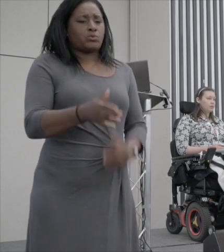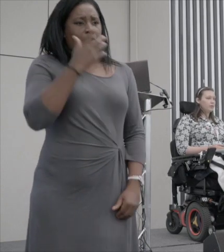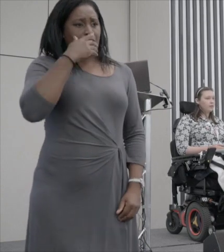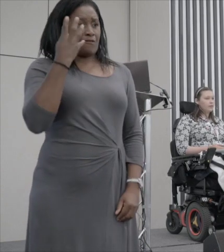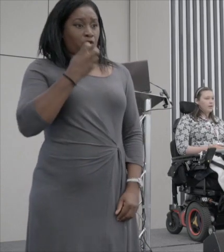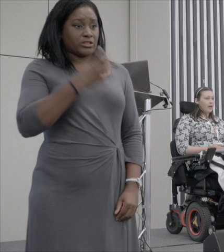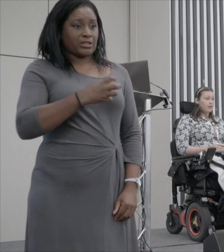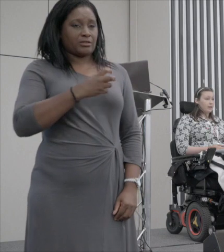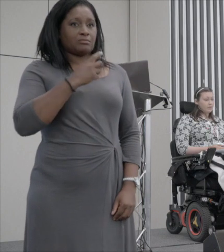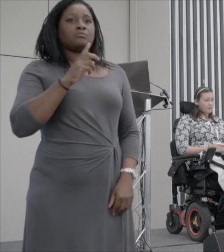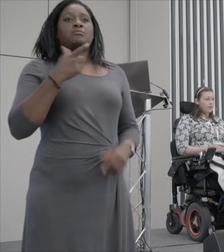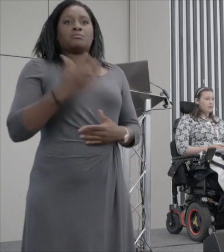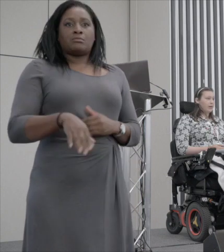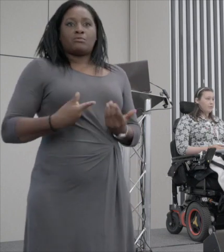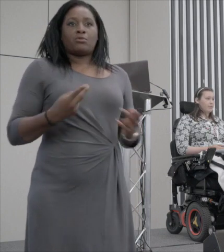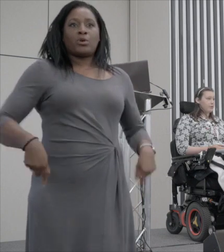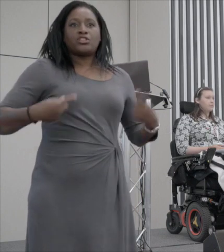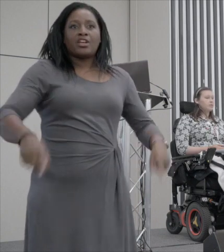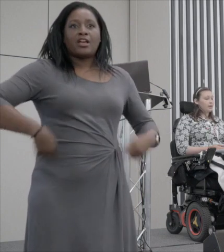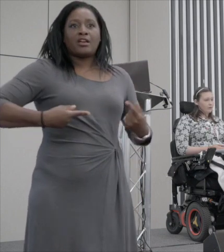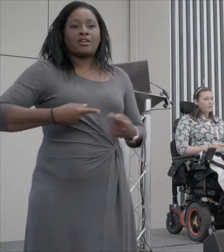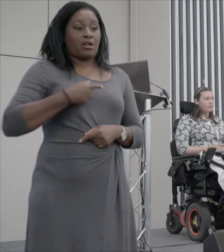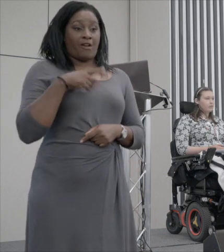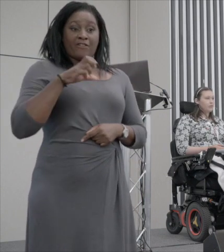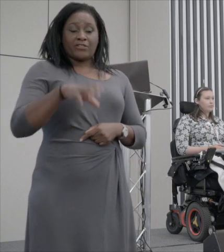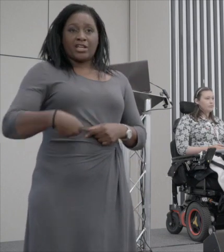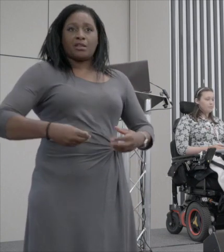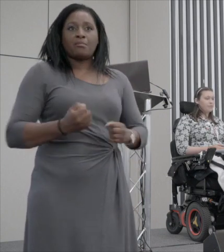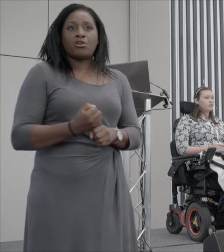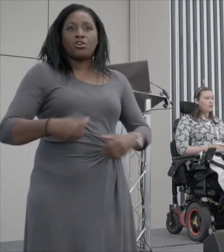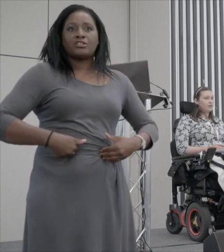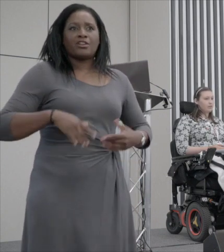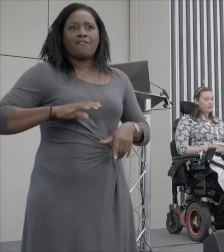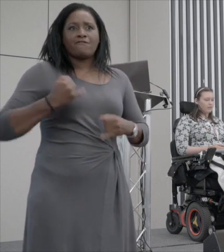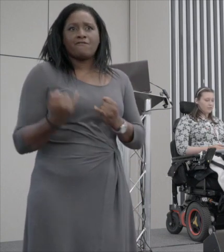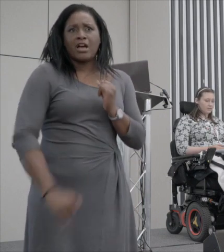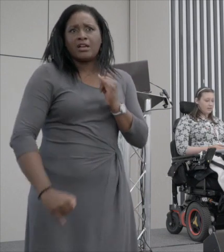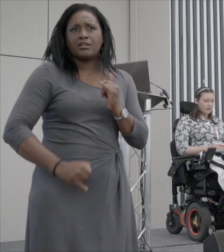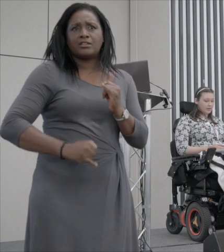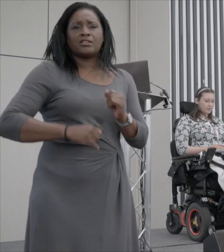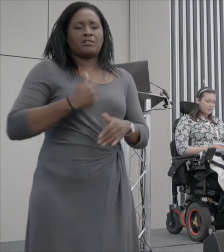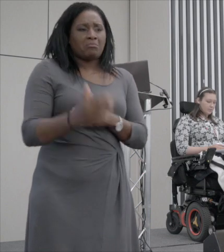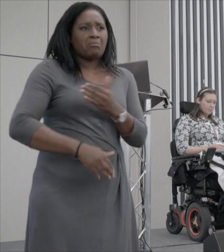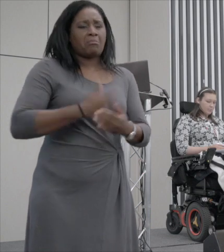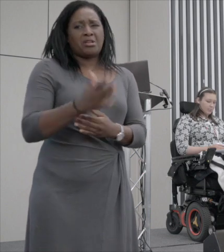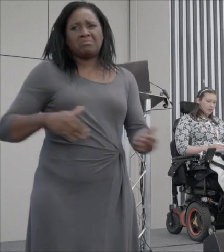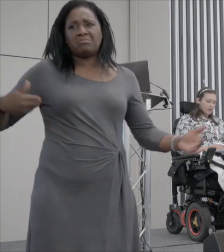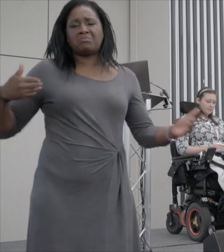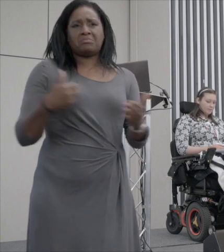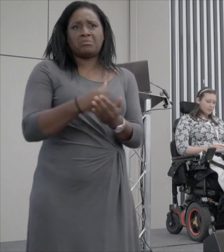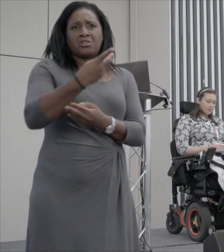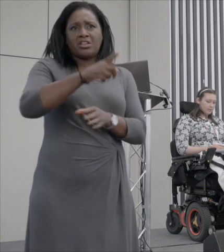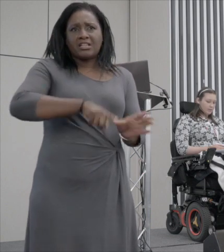wheelchair user, and at age 15 my gut failed, and I've kind of gone on a big journey over the last 9 years.